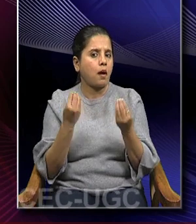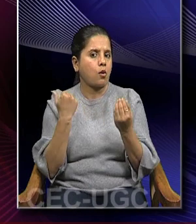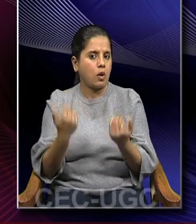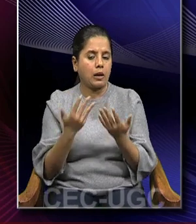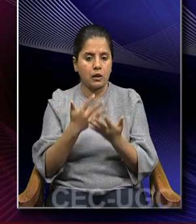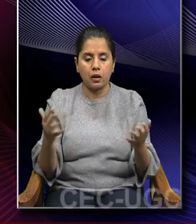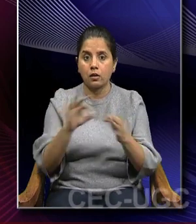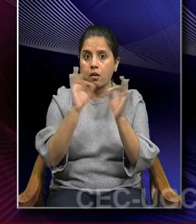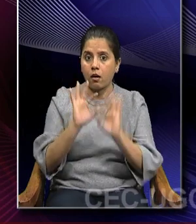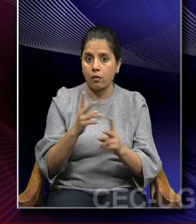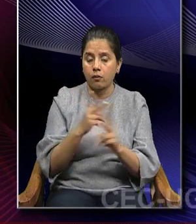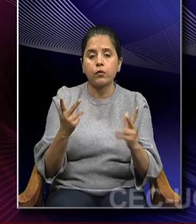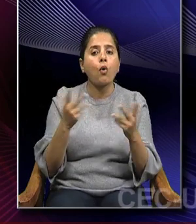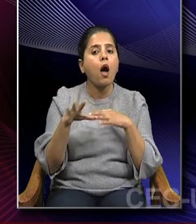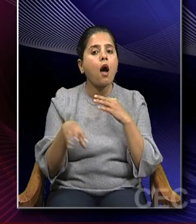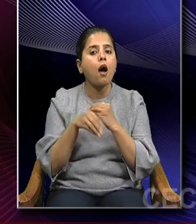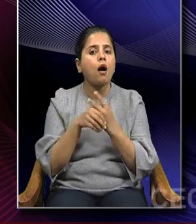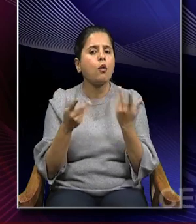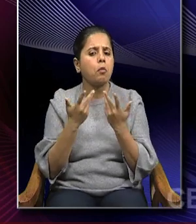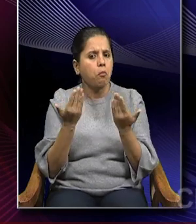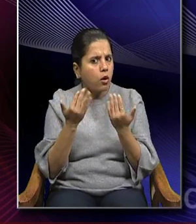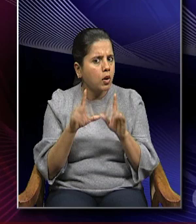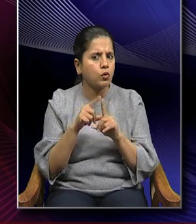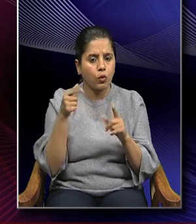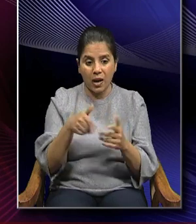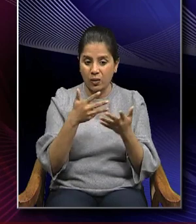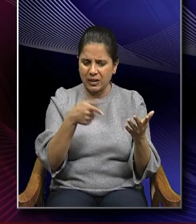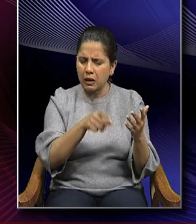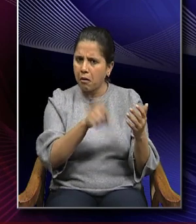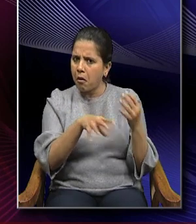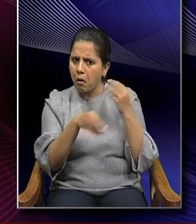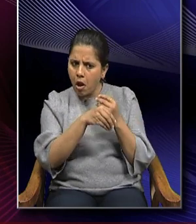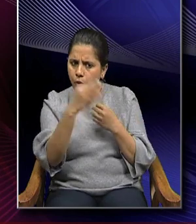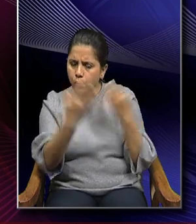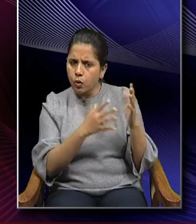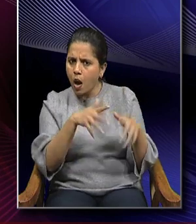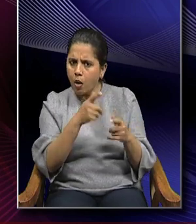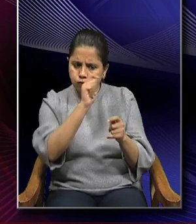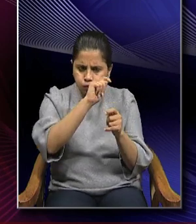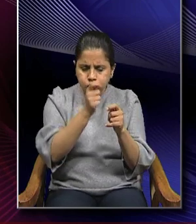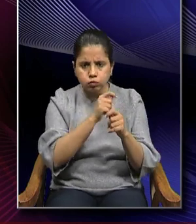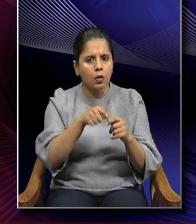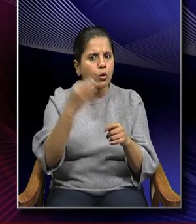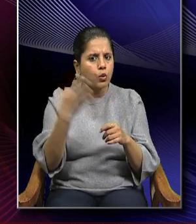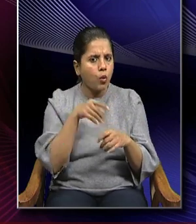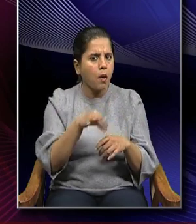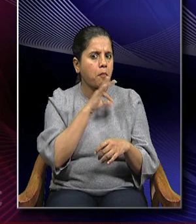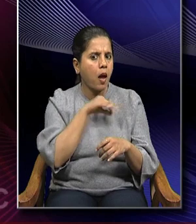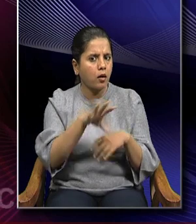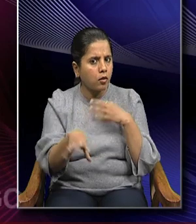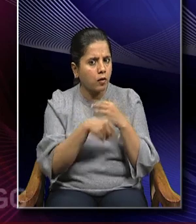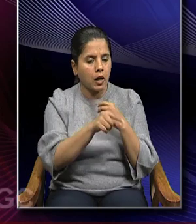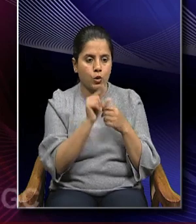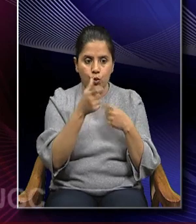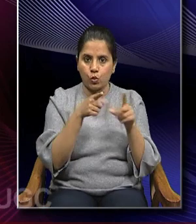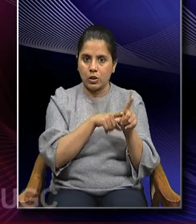existing product, what additions can be done to the existing product, what new benefits can be added to the existing bundle of